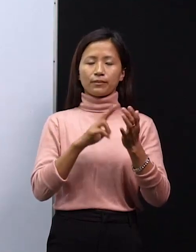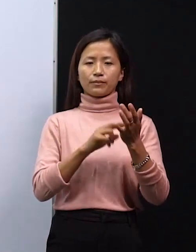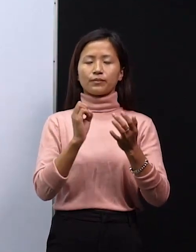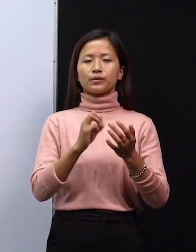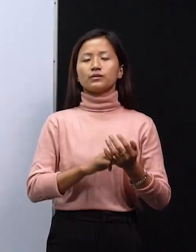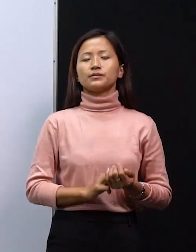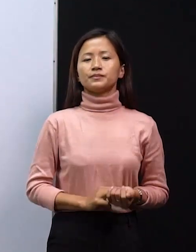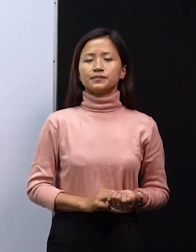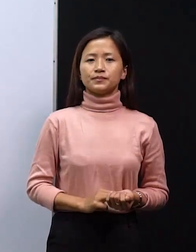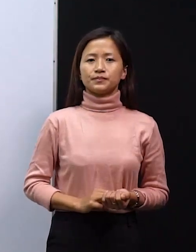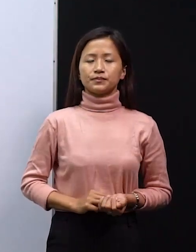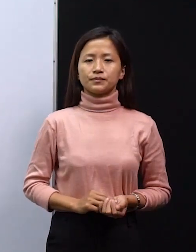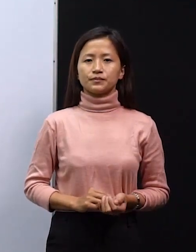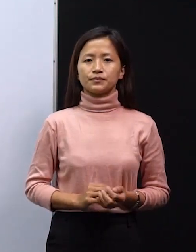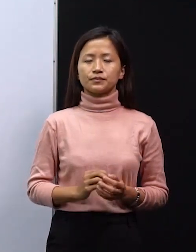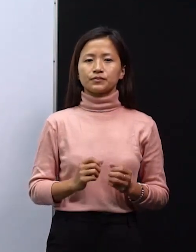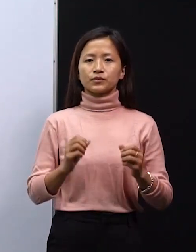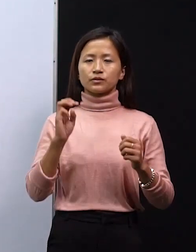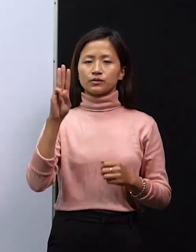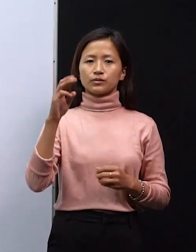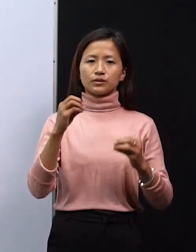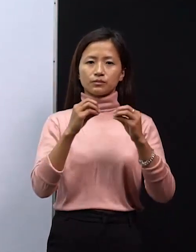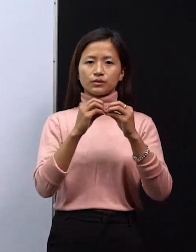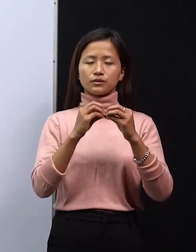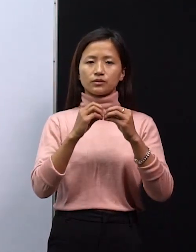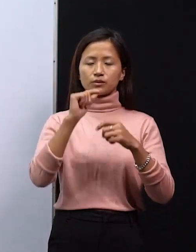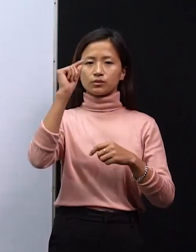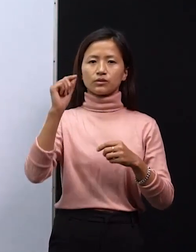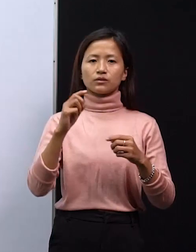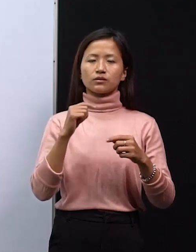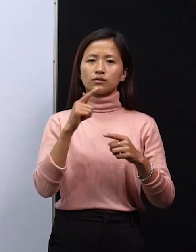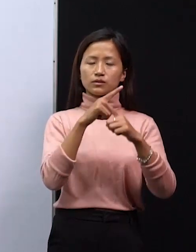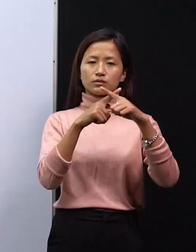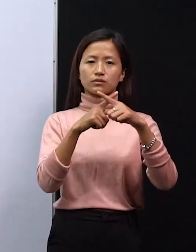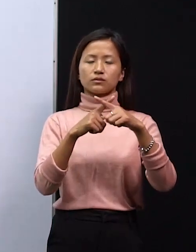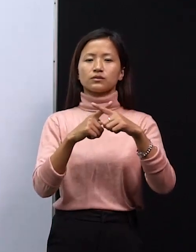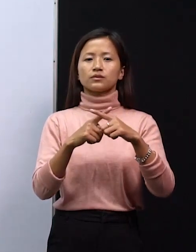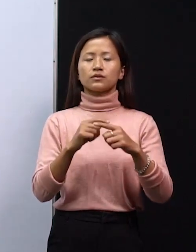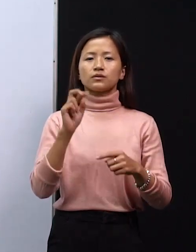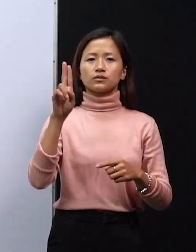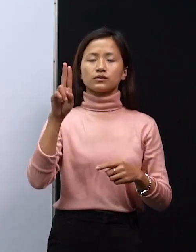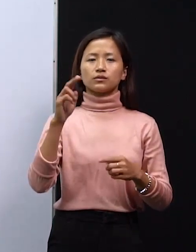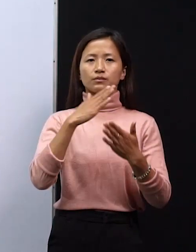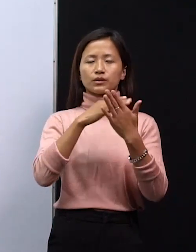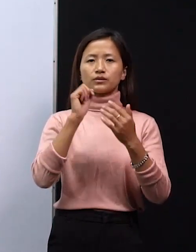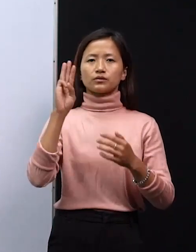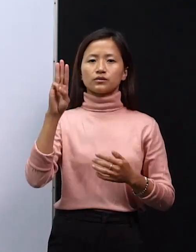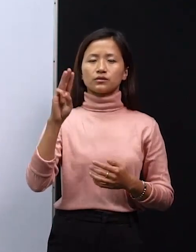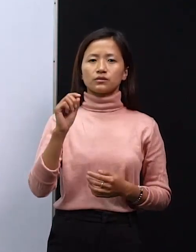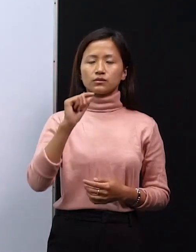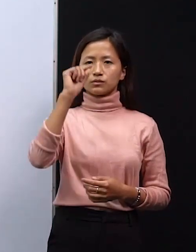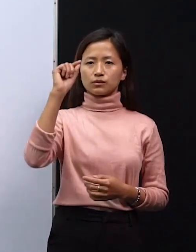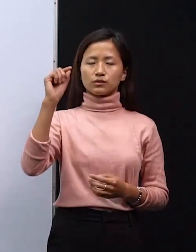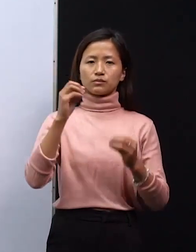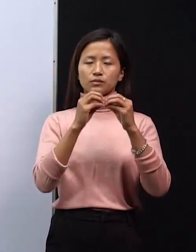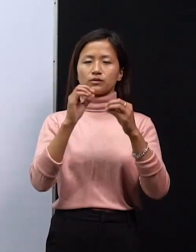into a square minus 3b square into 2 by 3b to the power